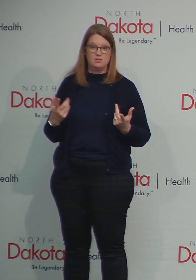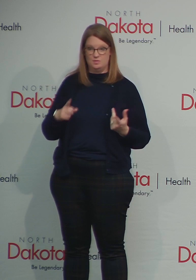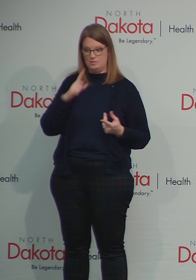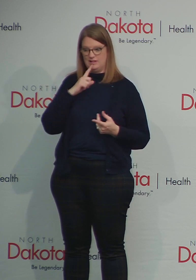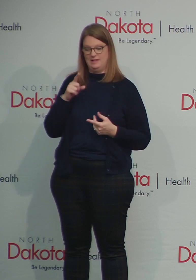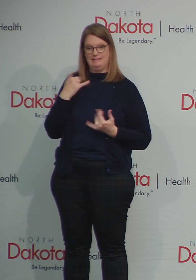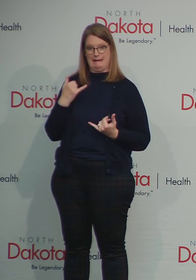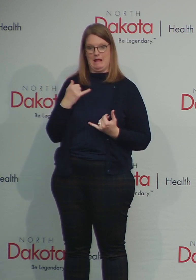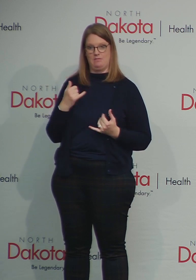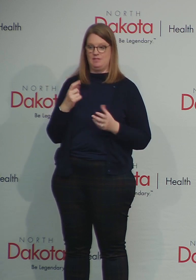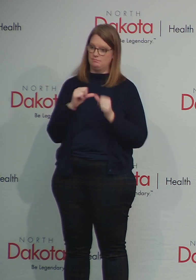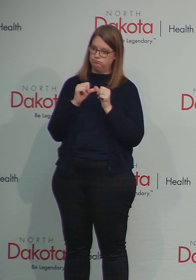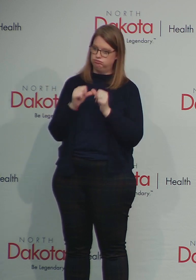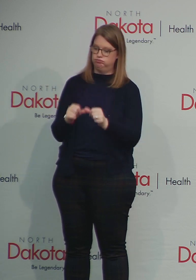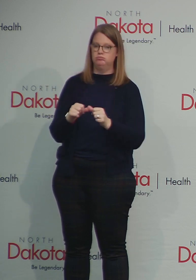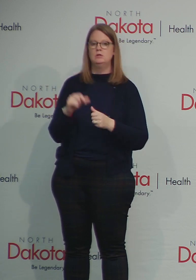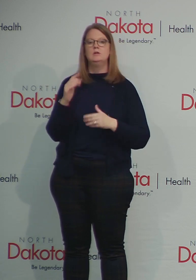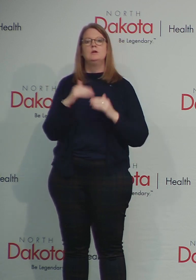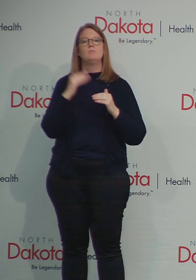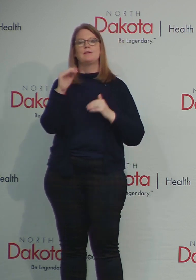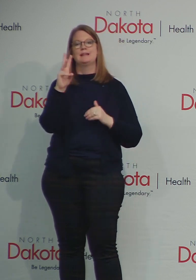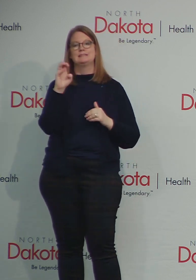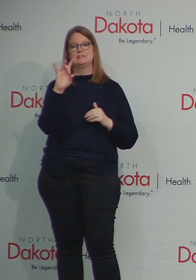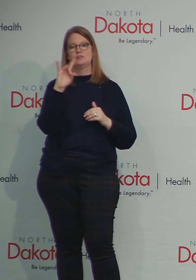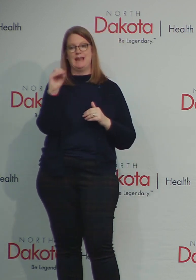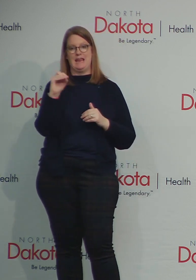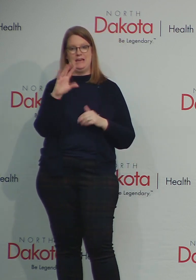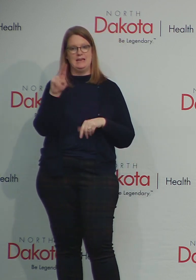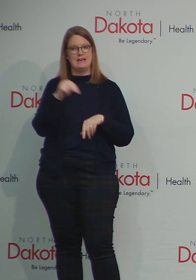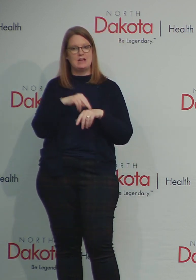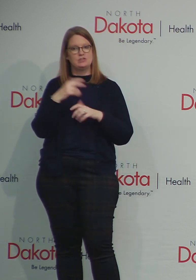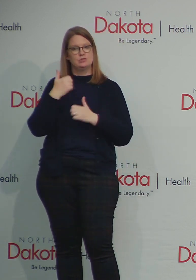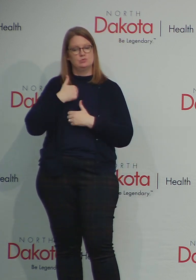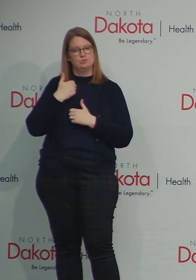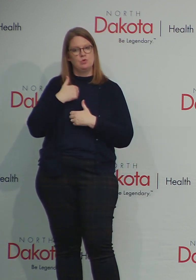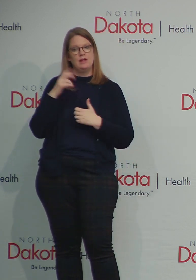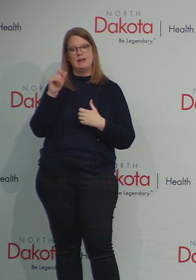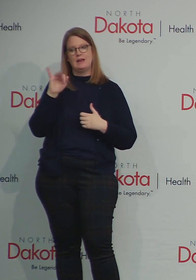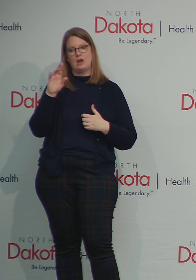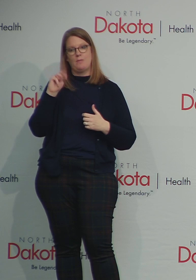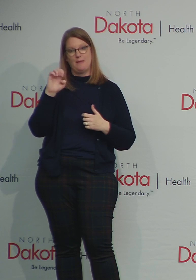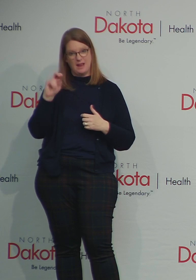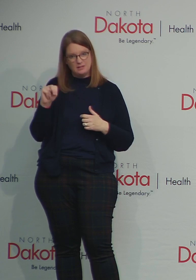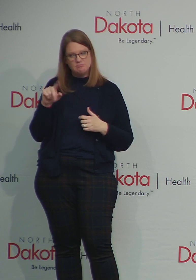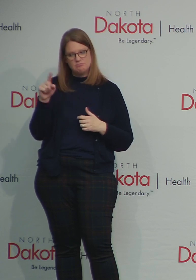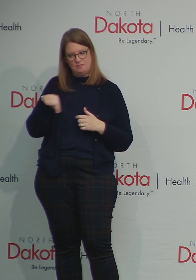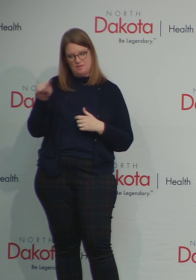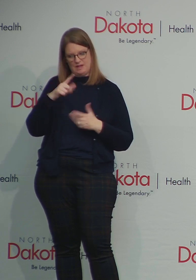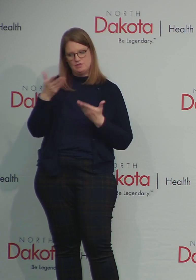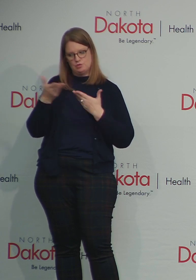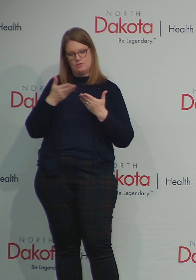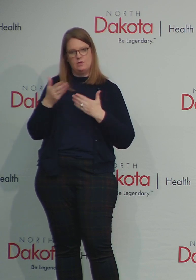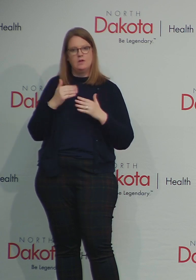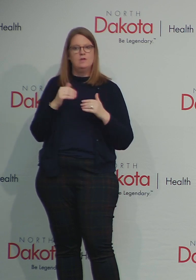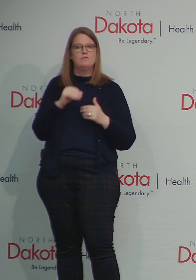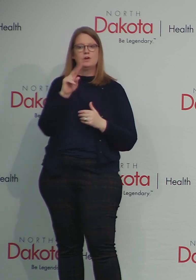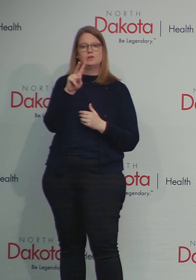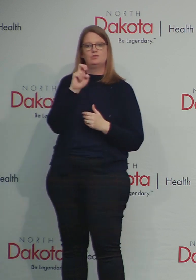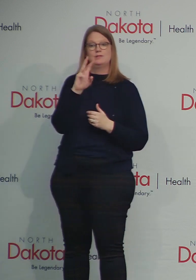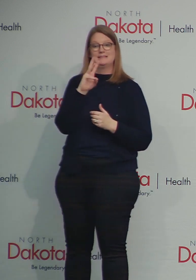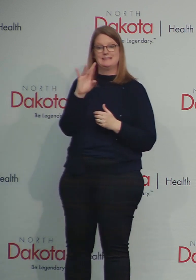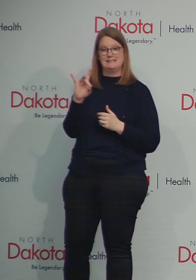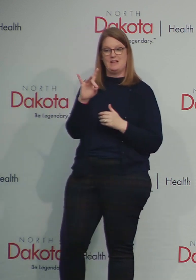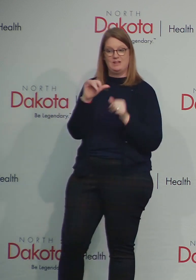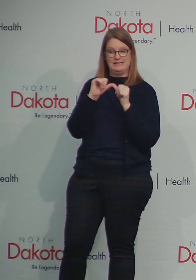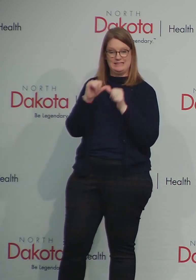faced. More than 680 North Dakota National Guard soldiers and airmen have served on COVID duty for 267